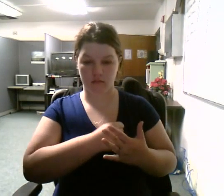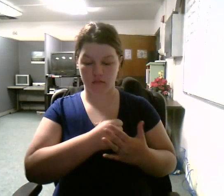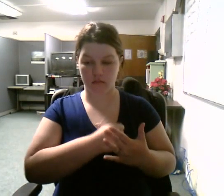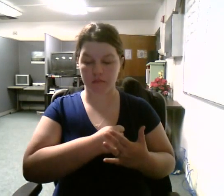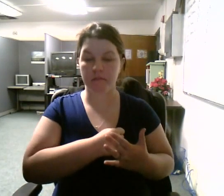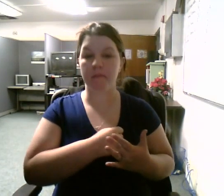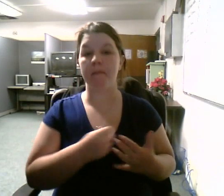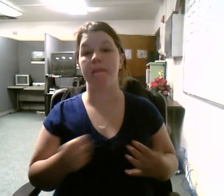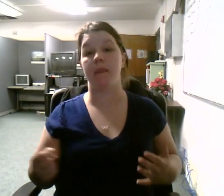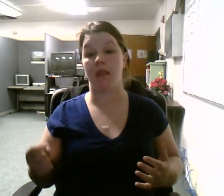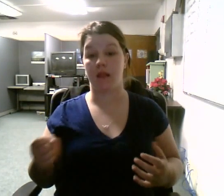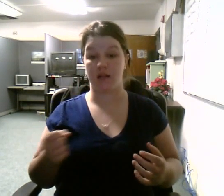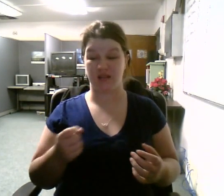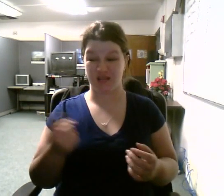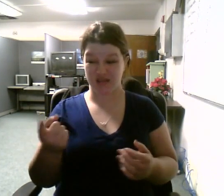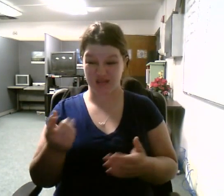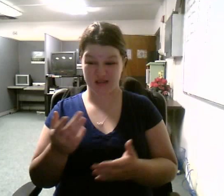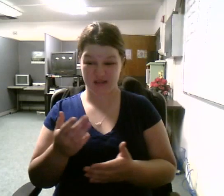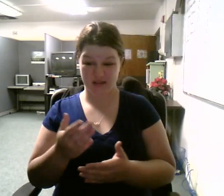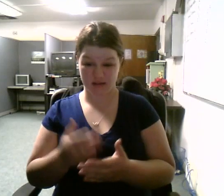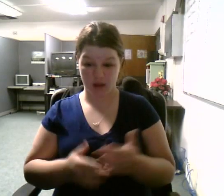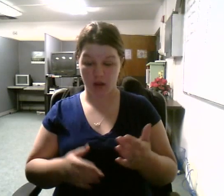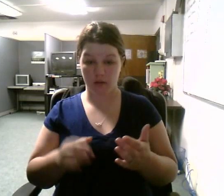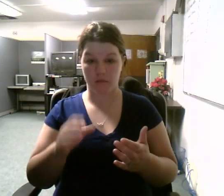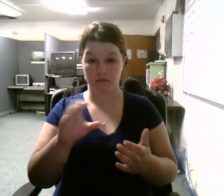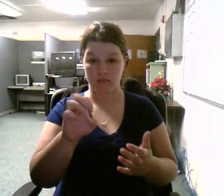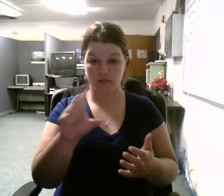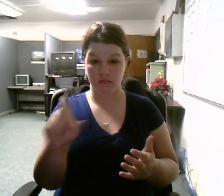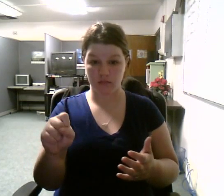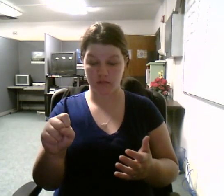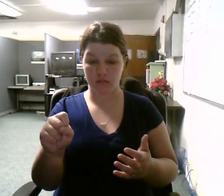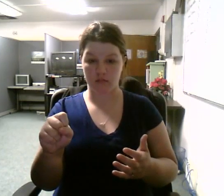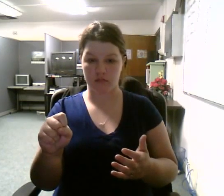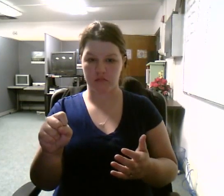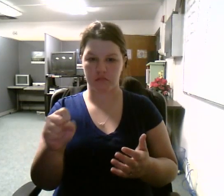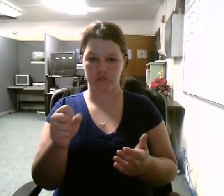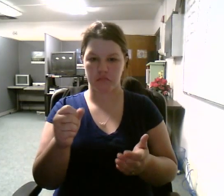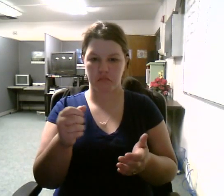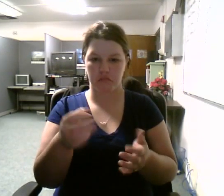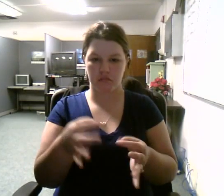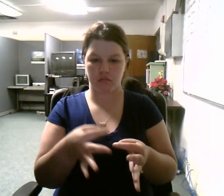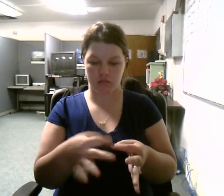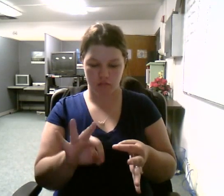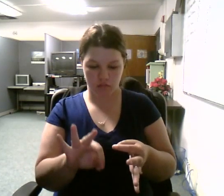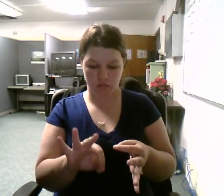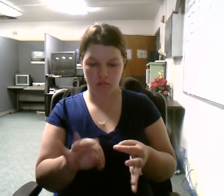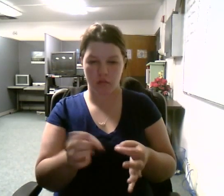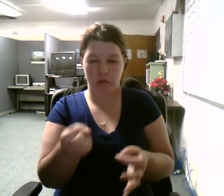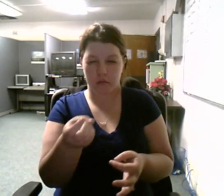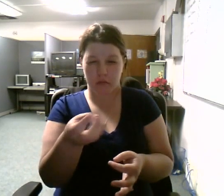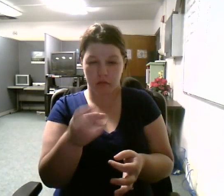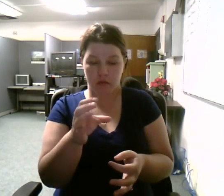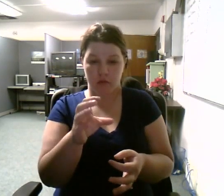cells that have hundreds of nuclei. They're called multinucleated. The thing that they all have in common is that they